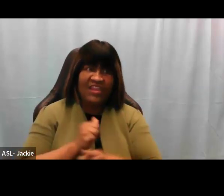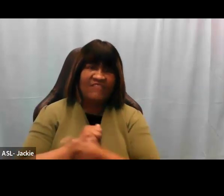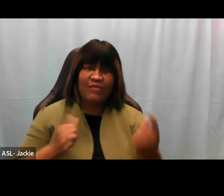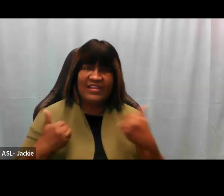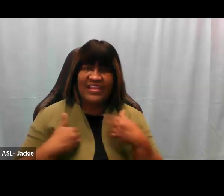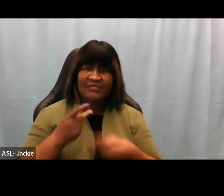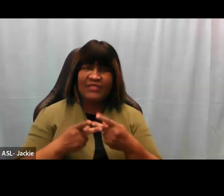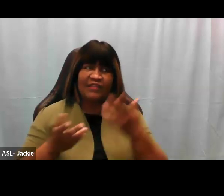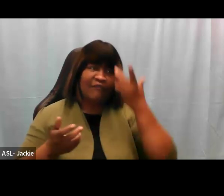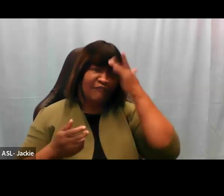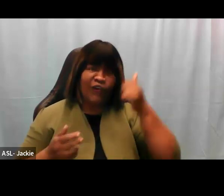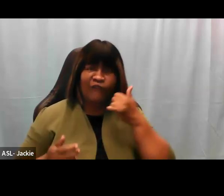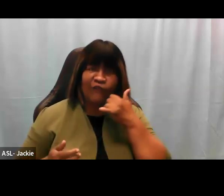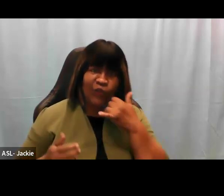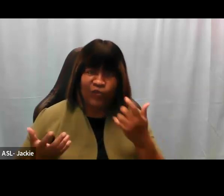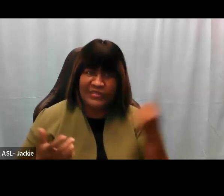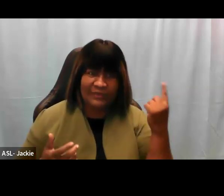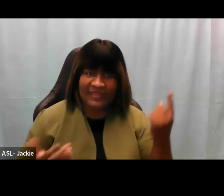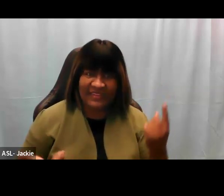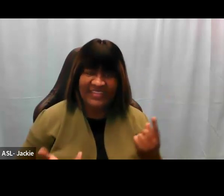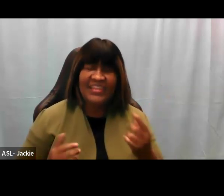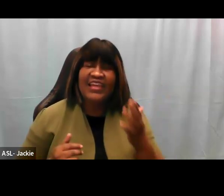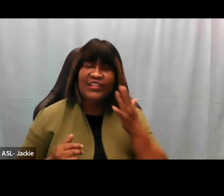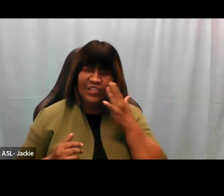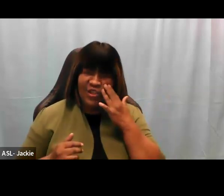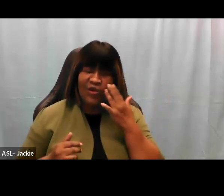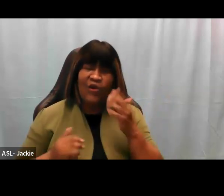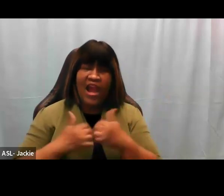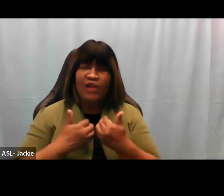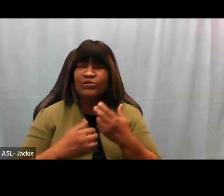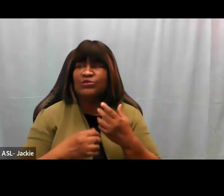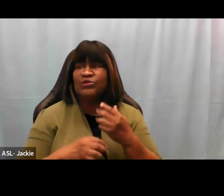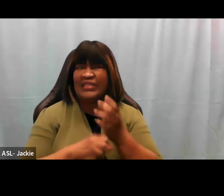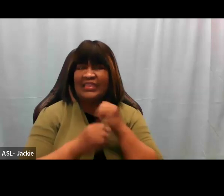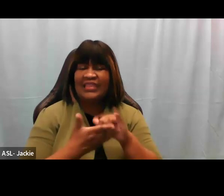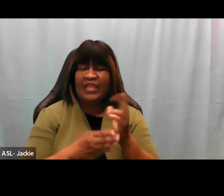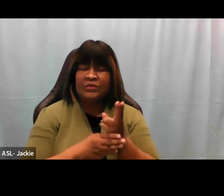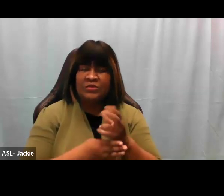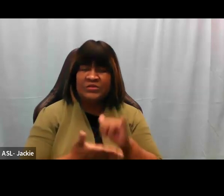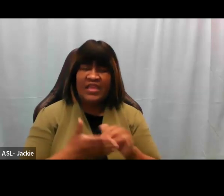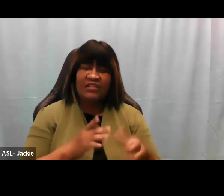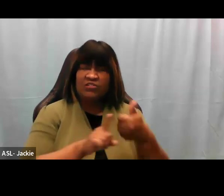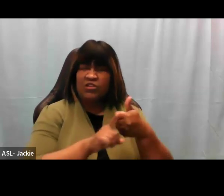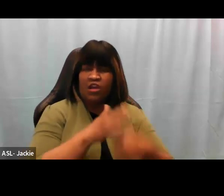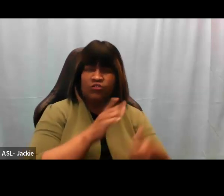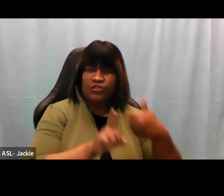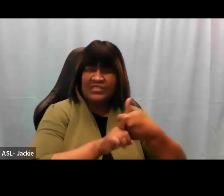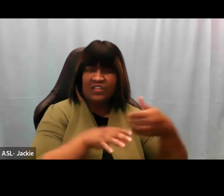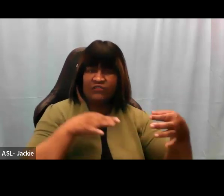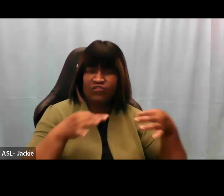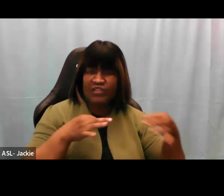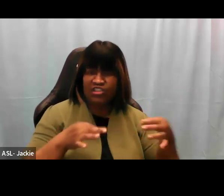kind of smart home feature. Know how to tap into that, because under self-direction, we